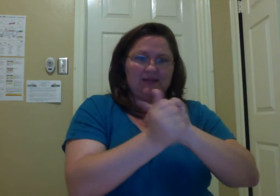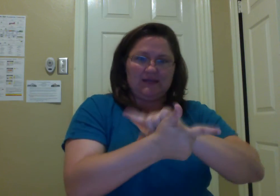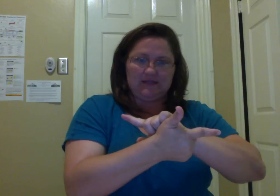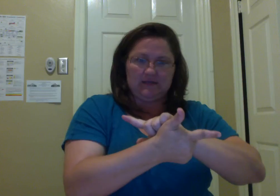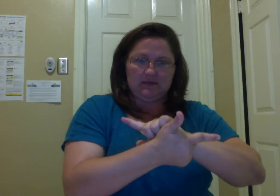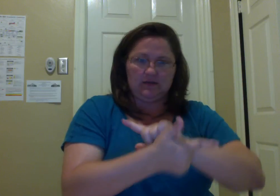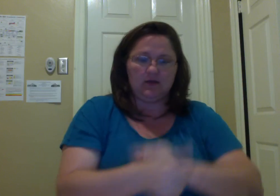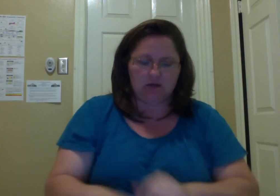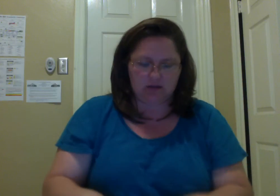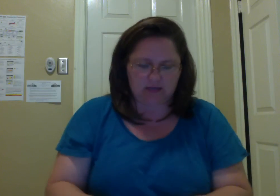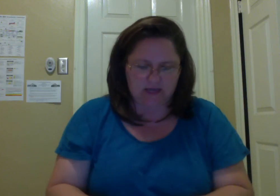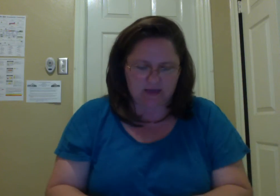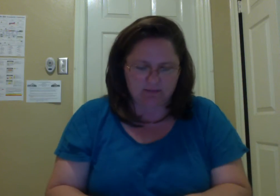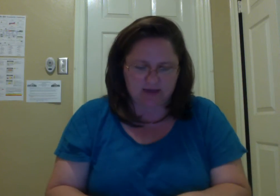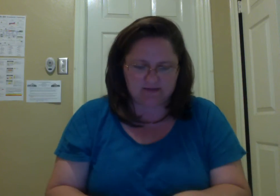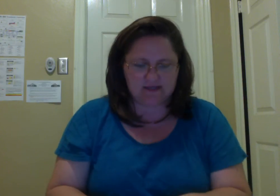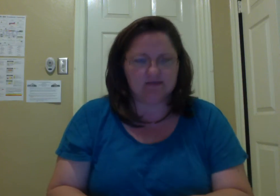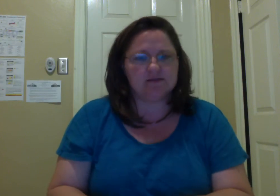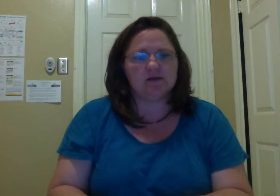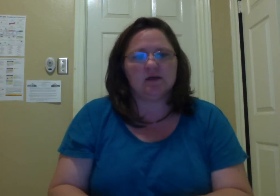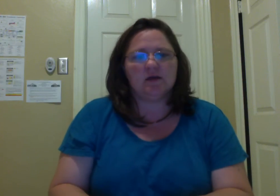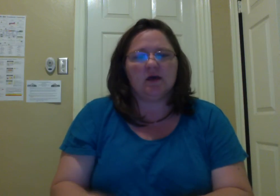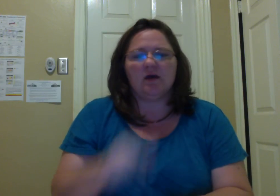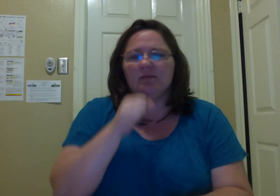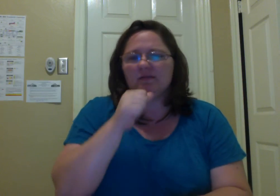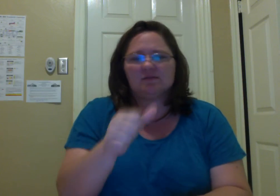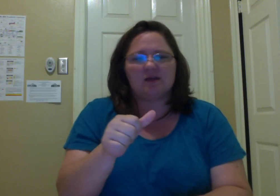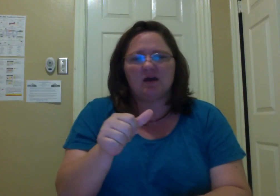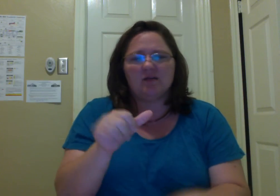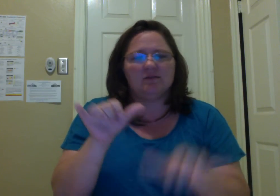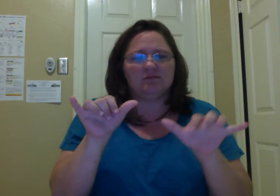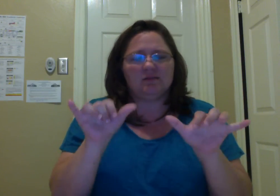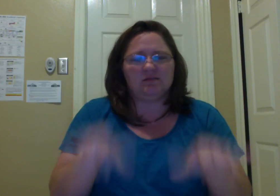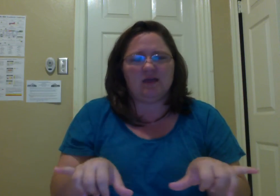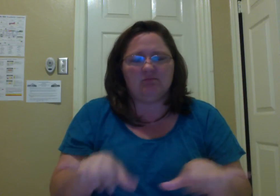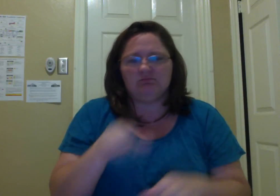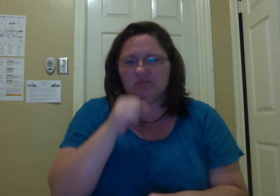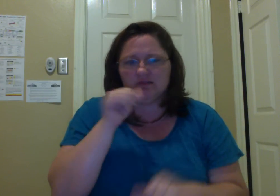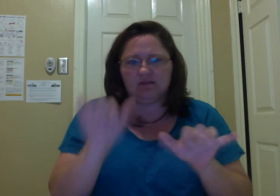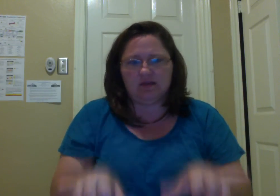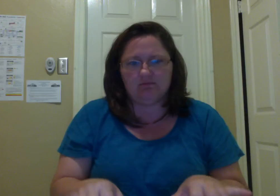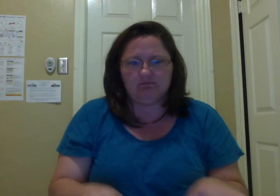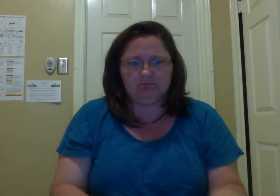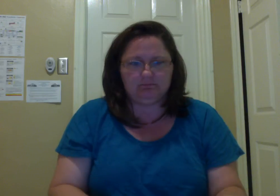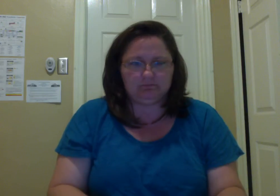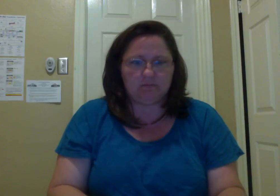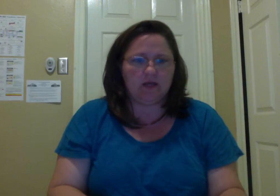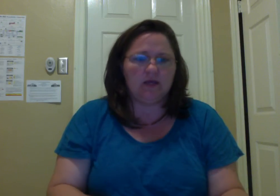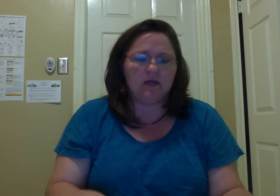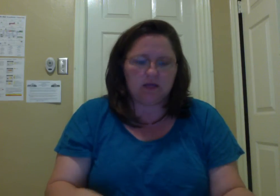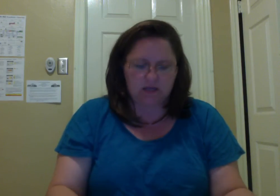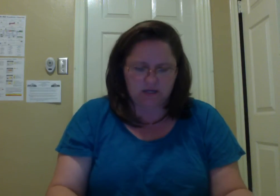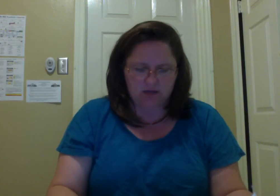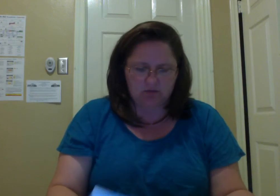translates it. Okay, and Max says it's not the same. It's not the same. Okay, now we're